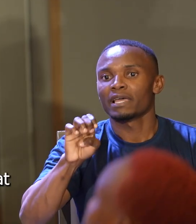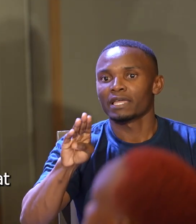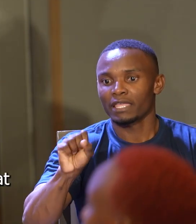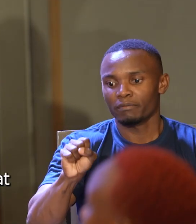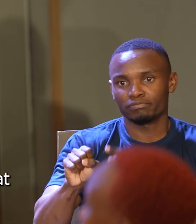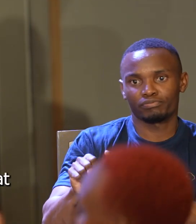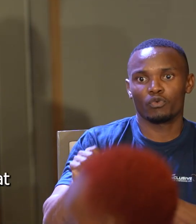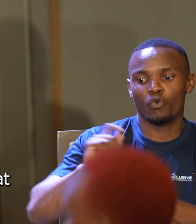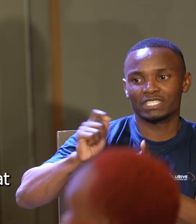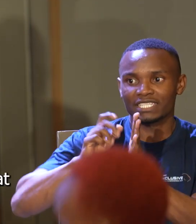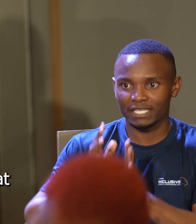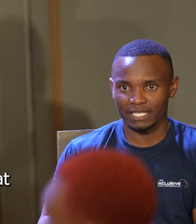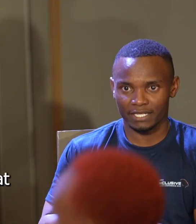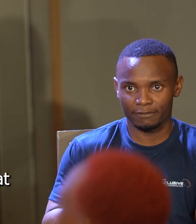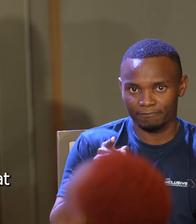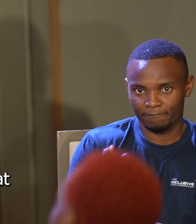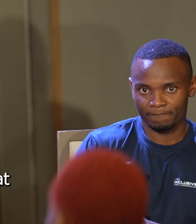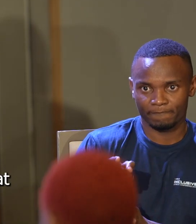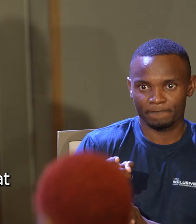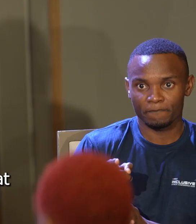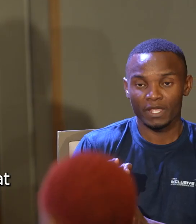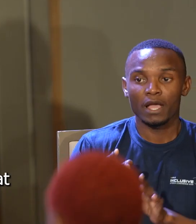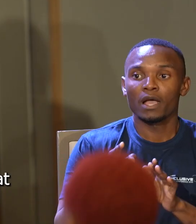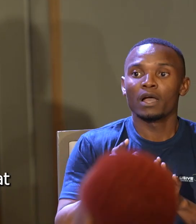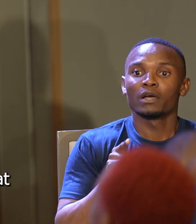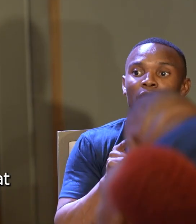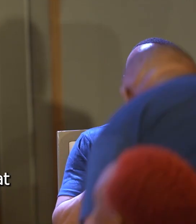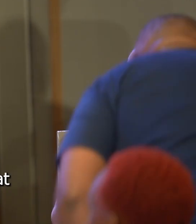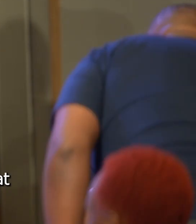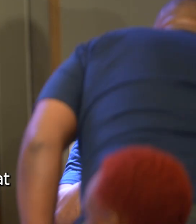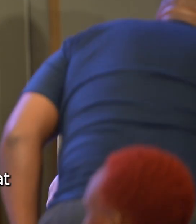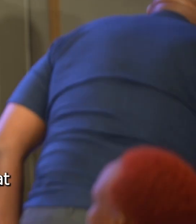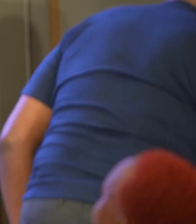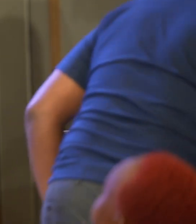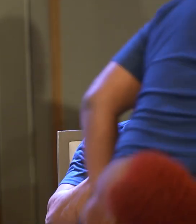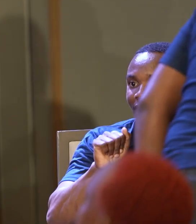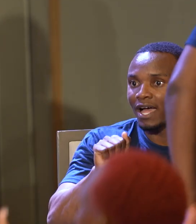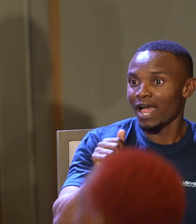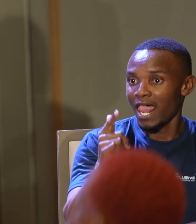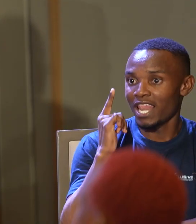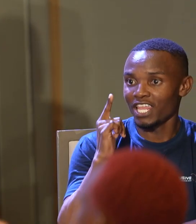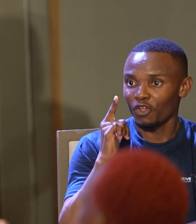the secretariat, that as a paralegal document,